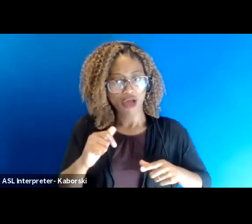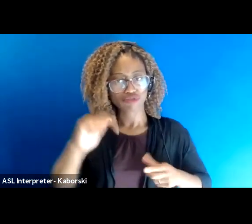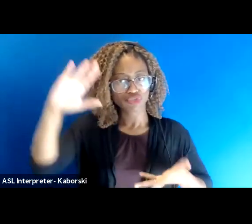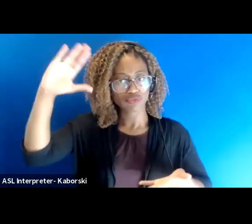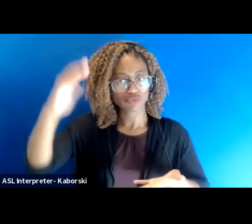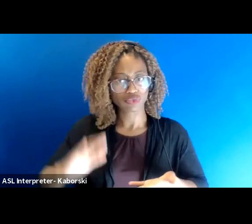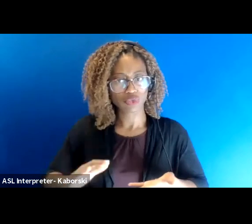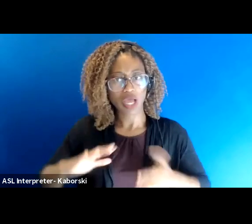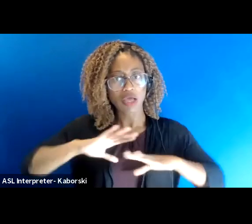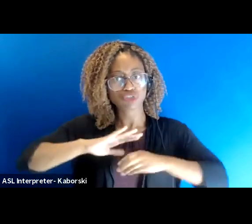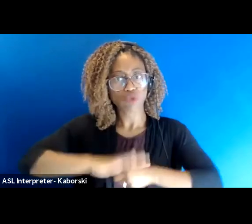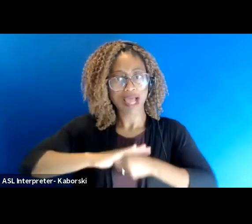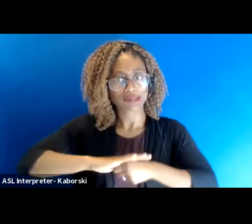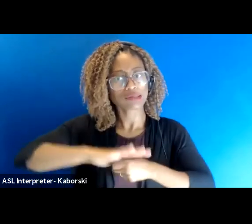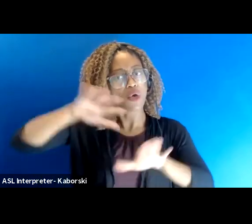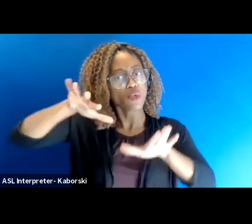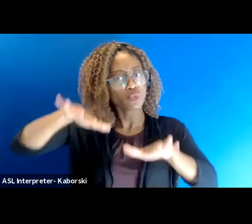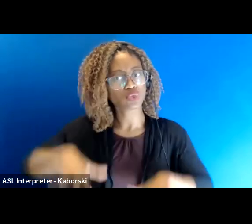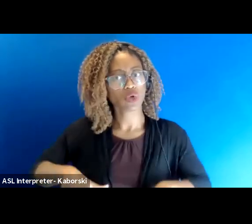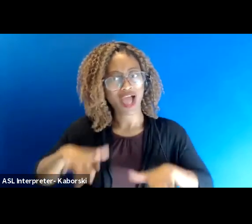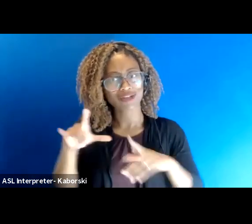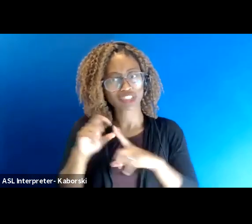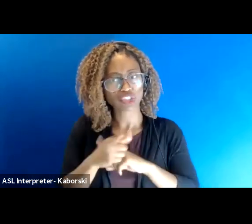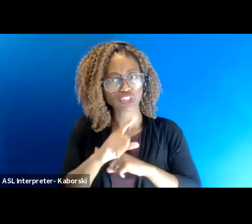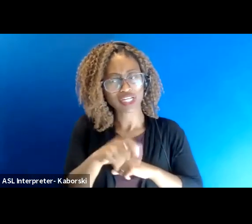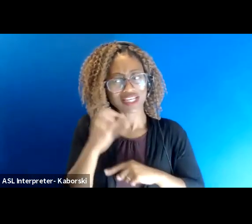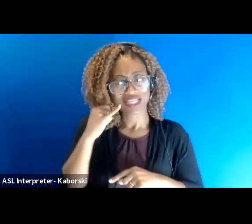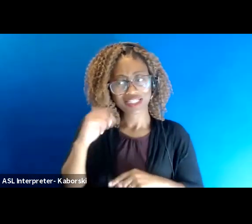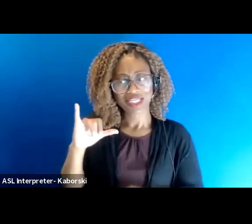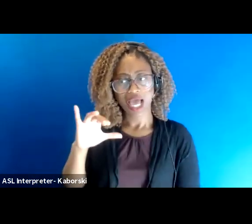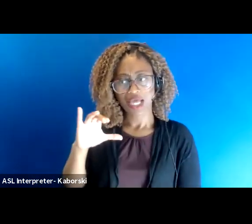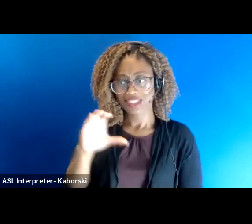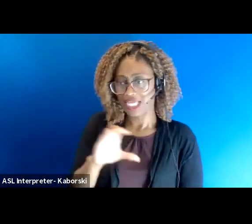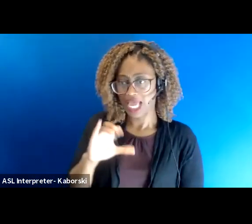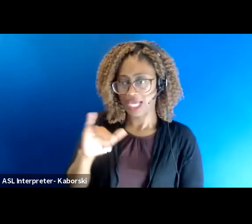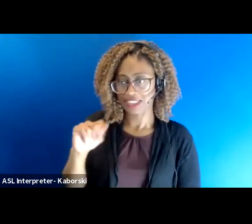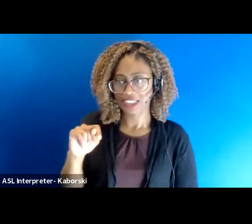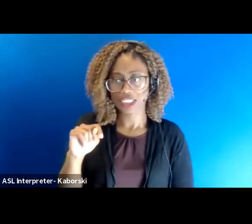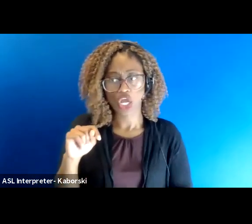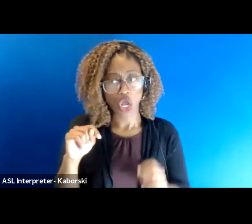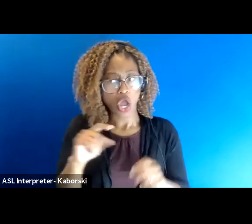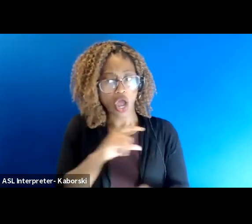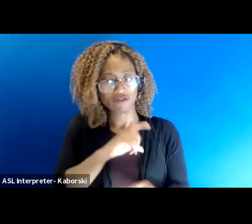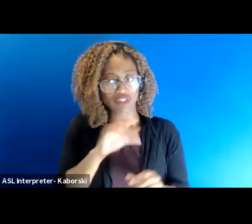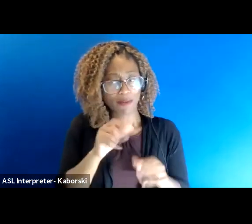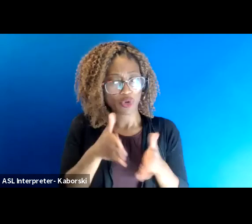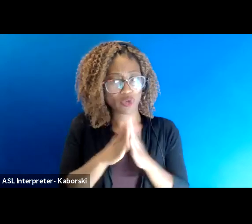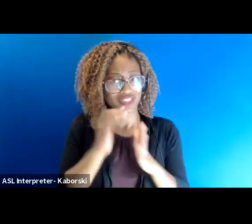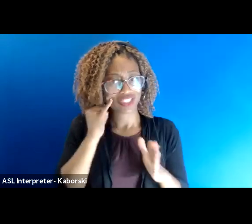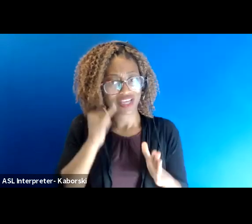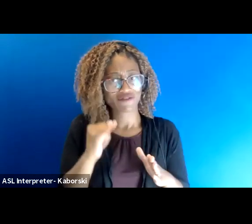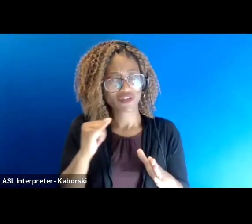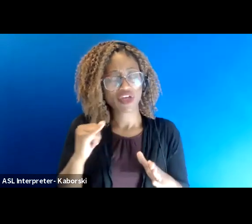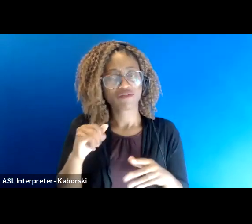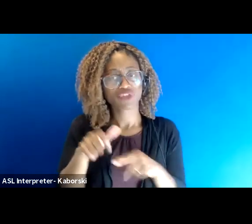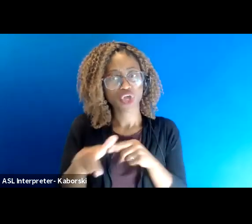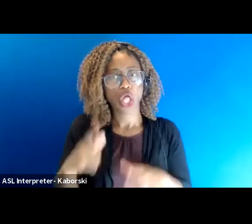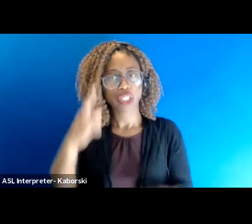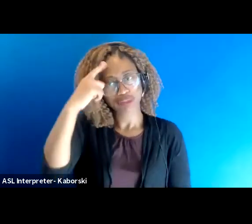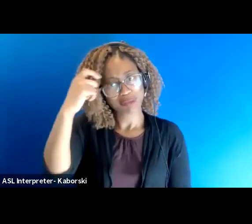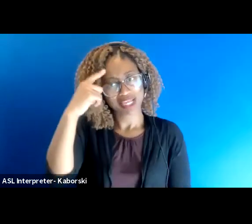escalation. On the phone, a CIT officer can be requested if the caller suspects a mental health